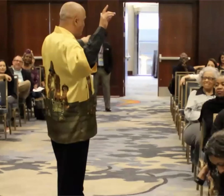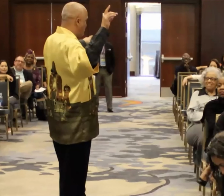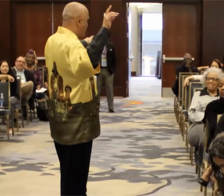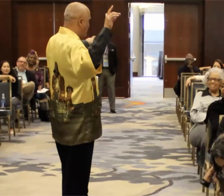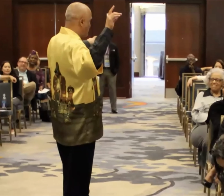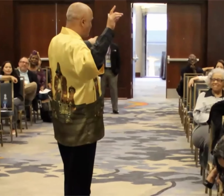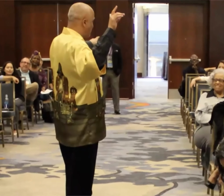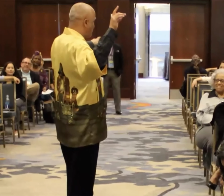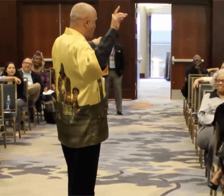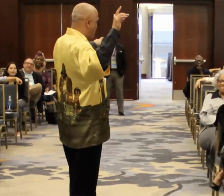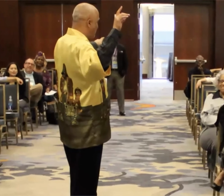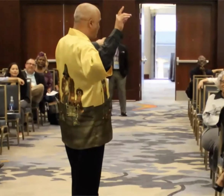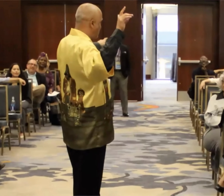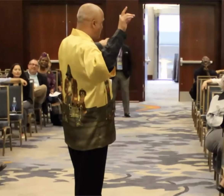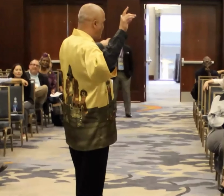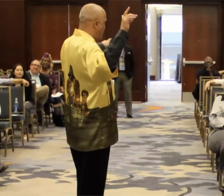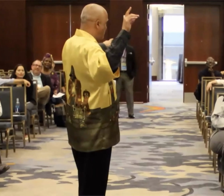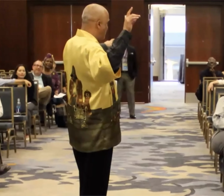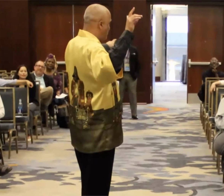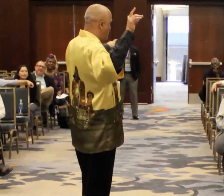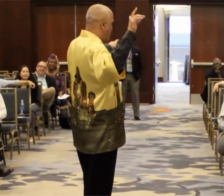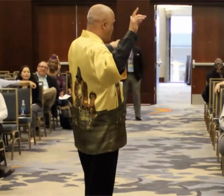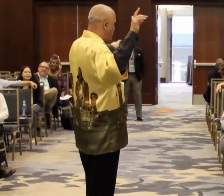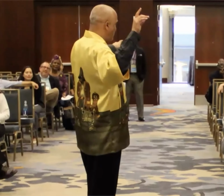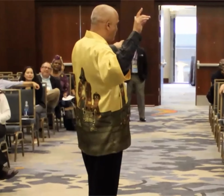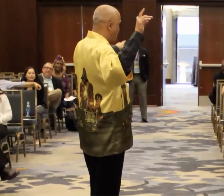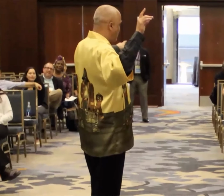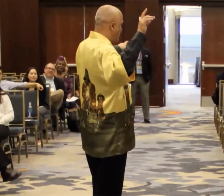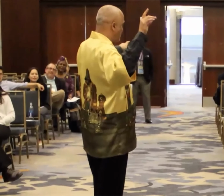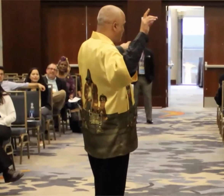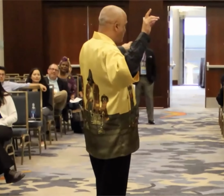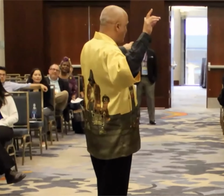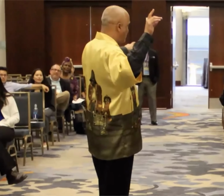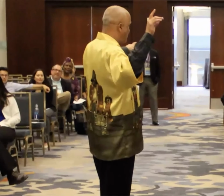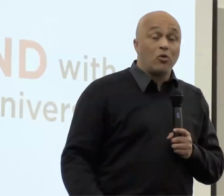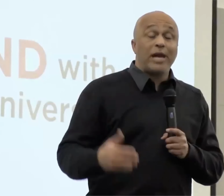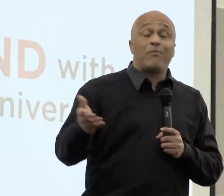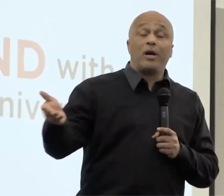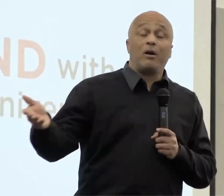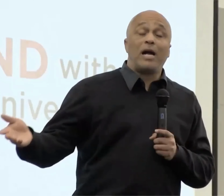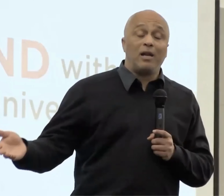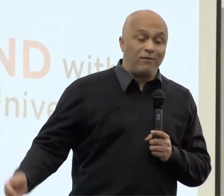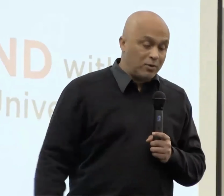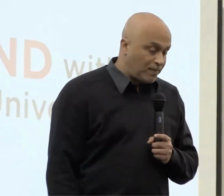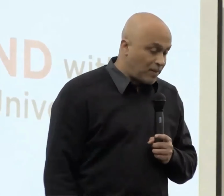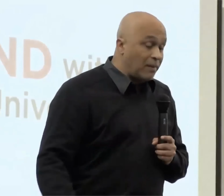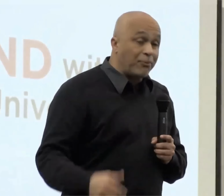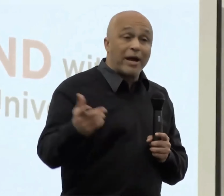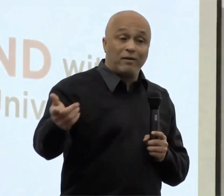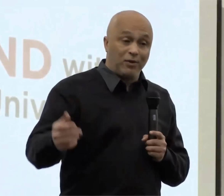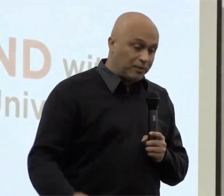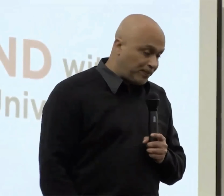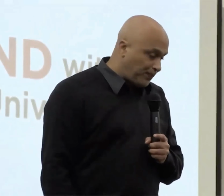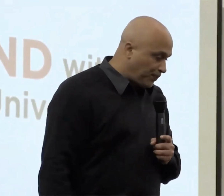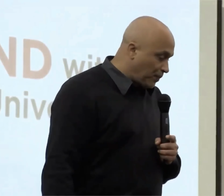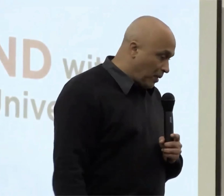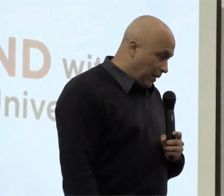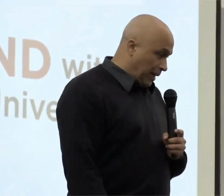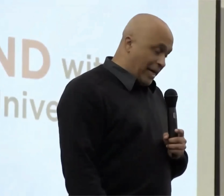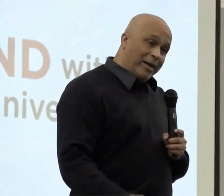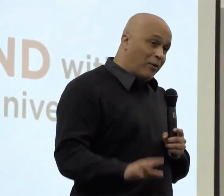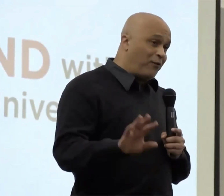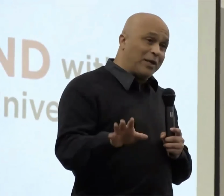thought, what's the big deal? People say things. Orators say things. It sounded